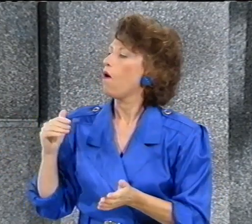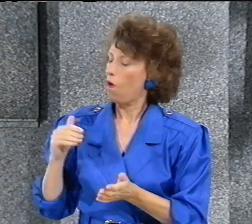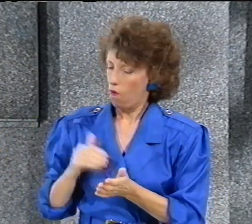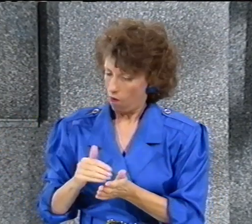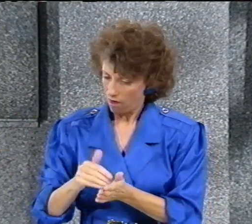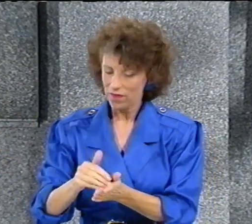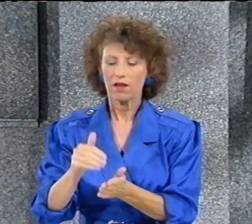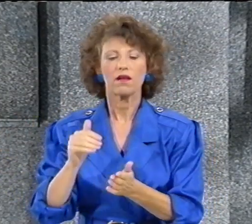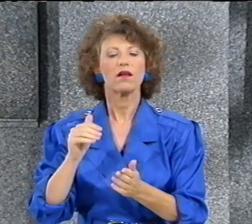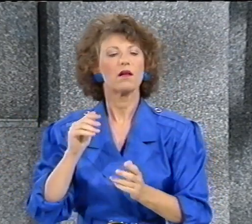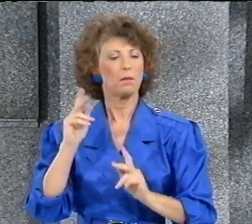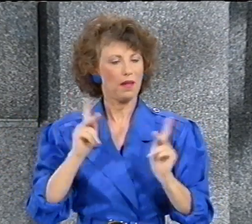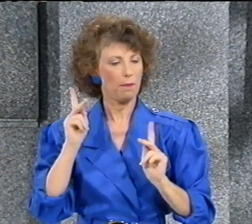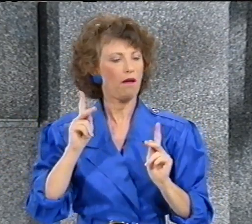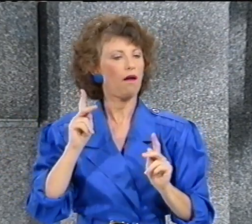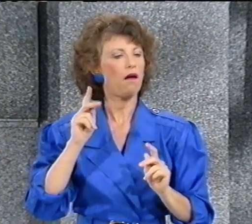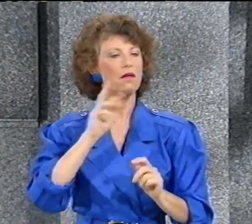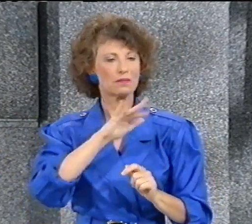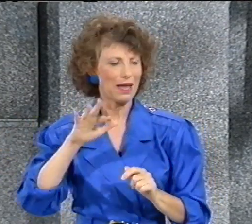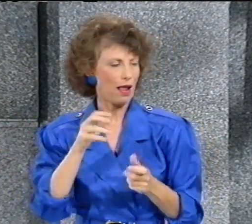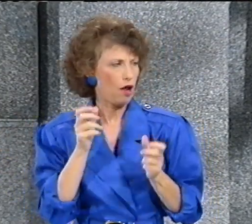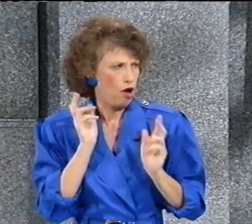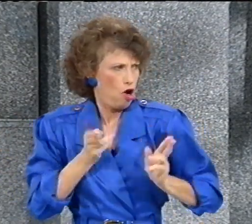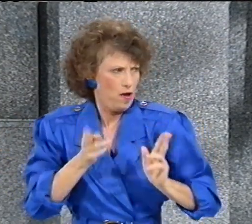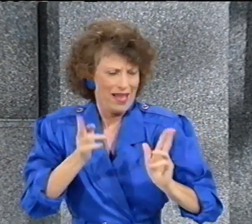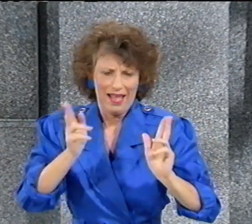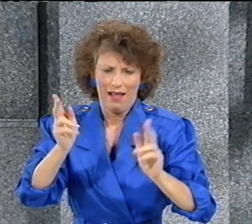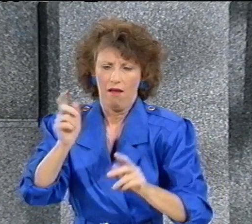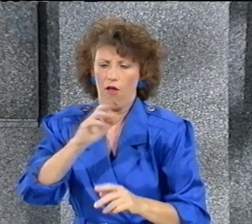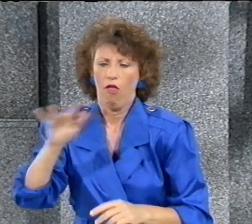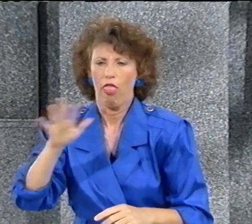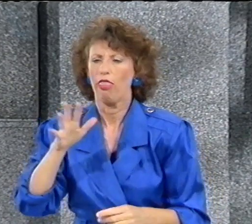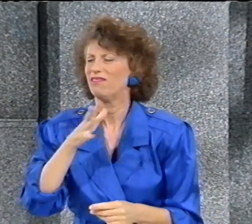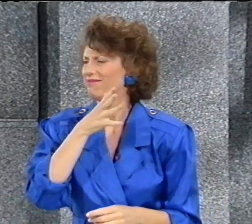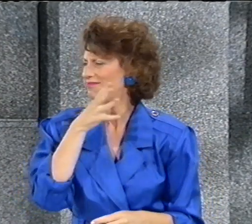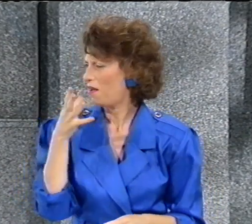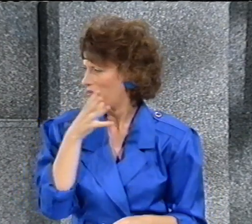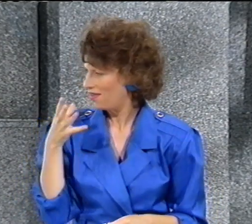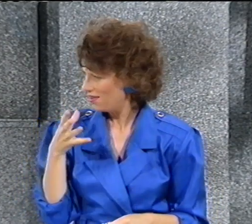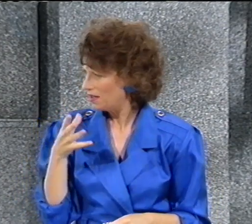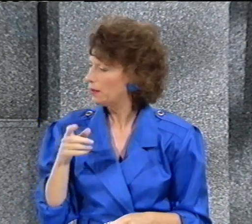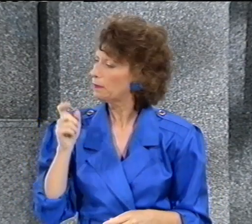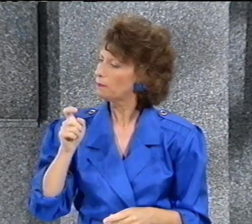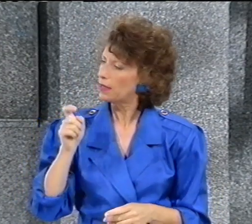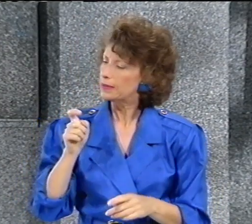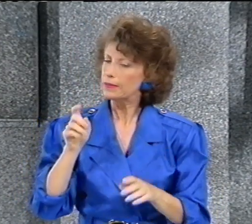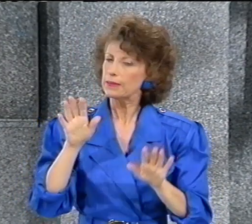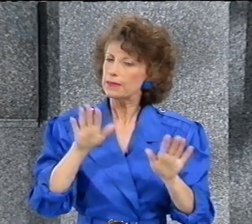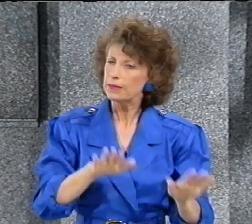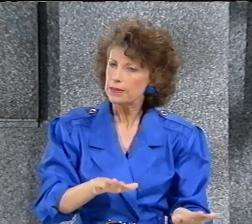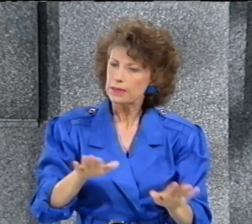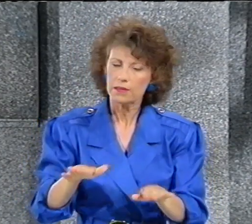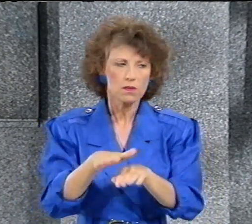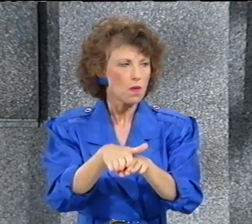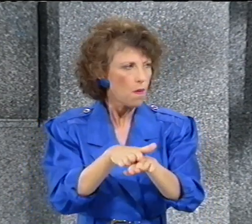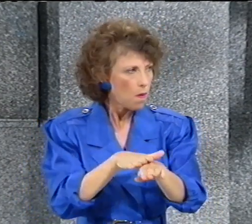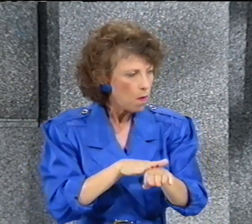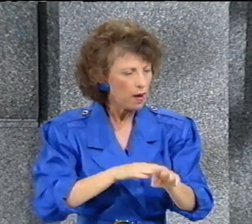for clarity. Very often people are in a hurry to fingerspell and their fingerspelling becomes sloppy. We